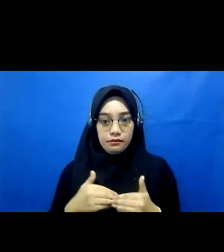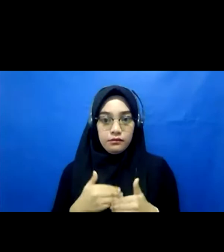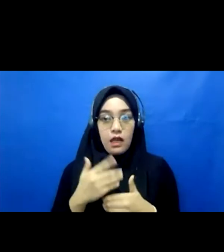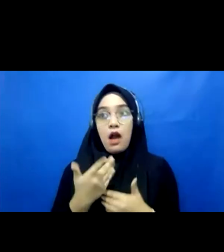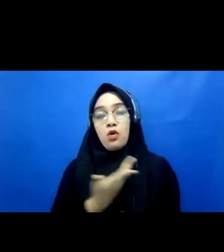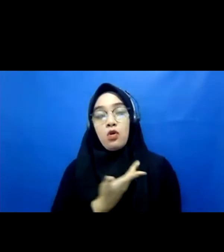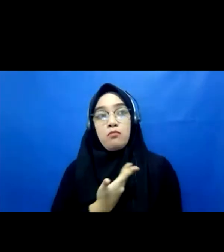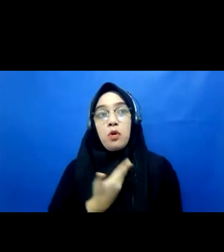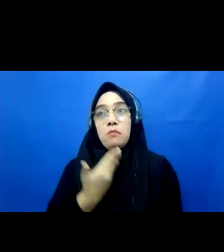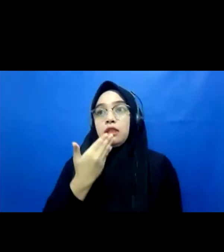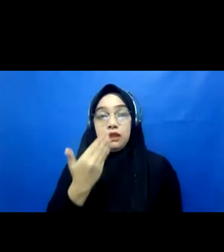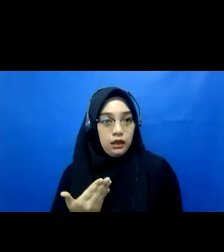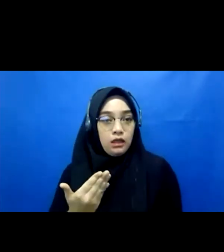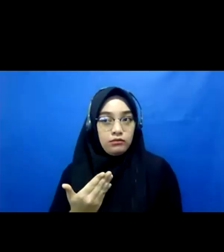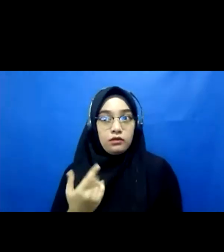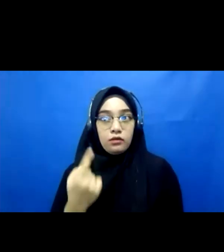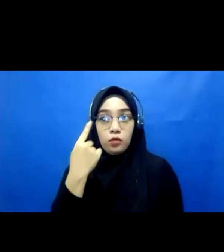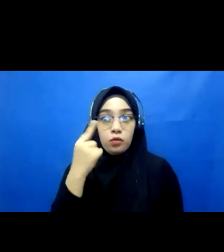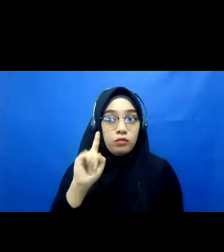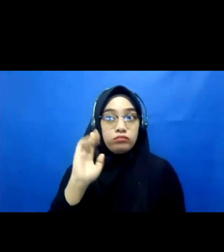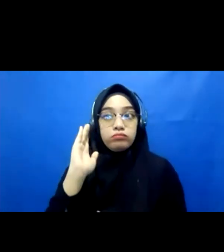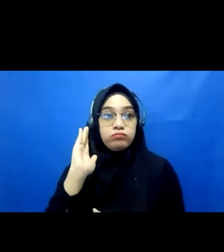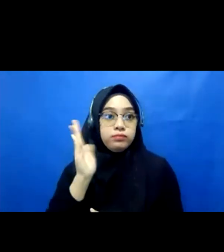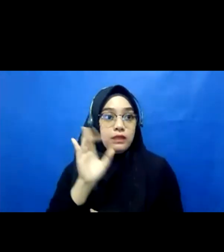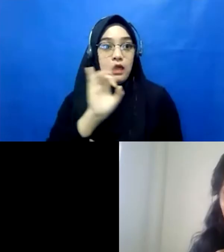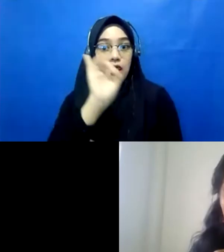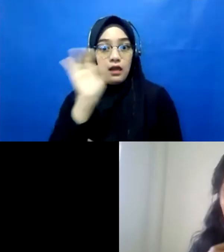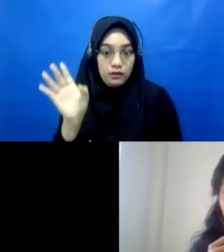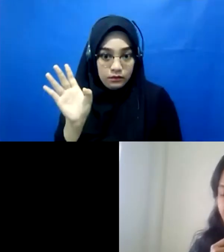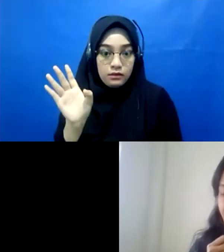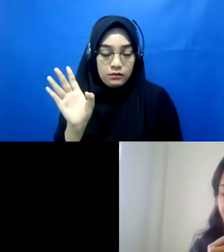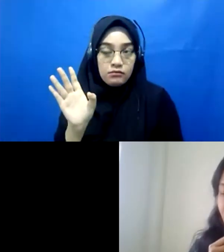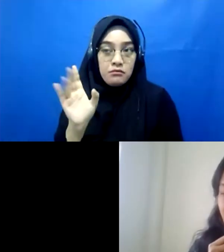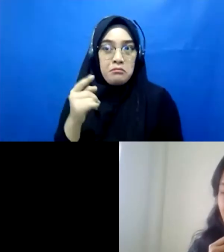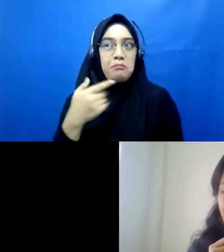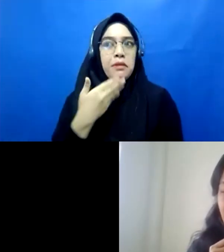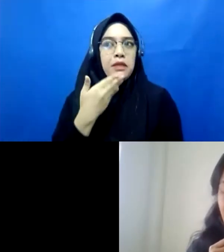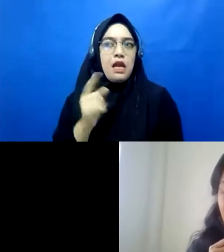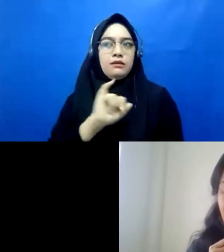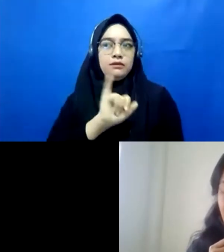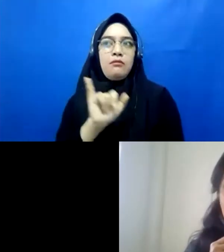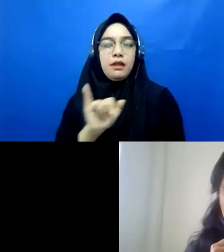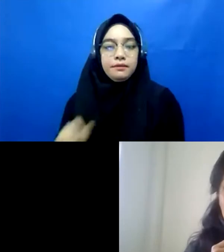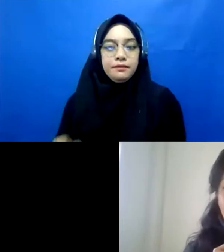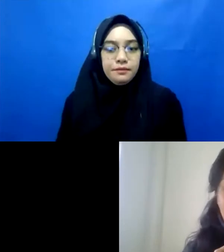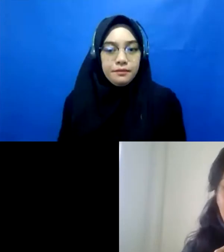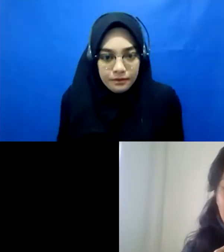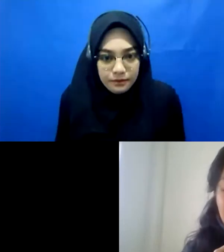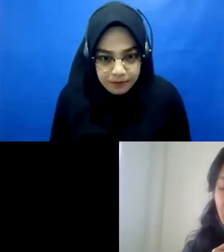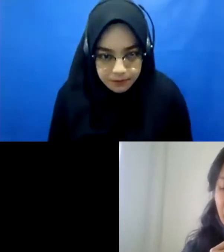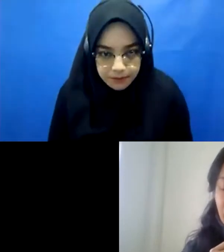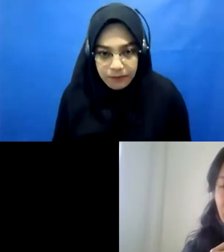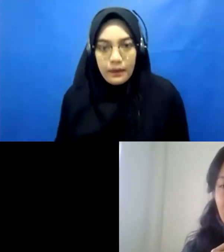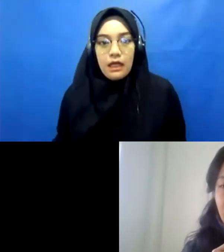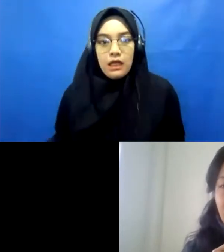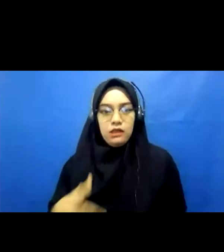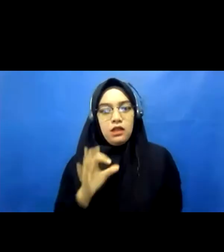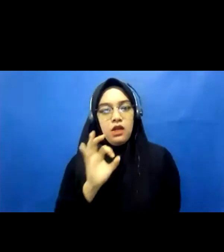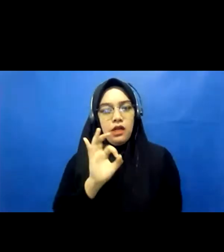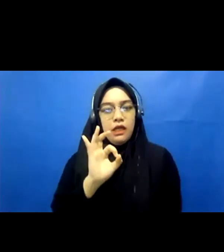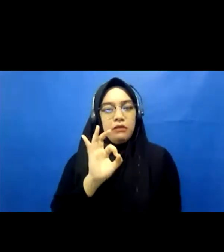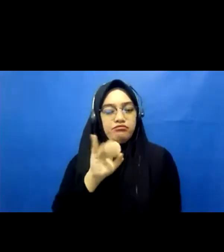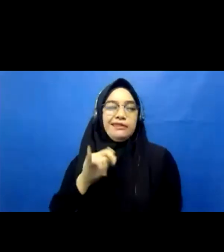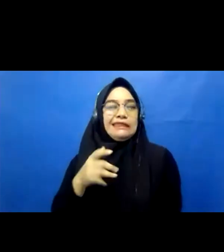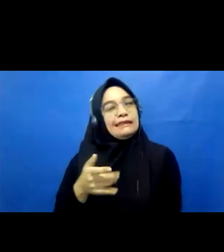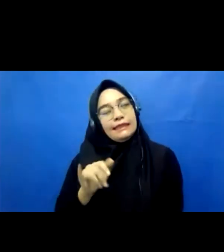you, and if you could share your thoughts with us, please. Thank you, TJ. Yes, very similar. That's really nice to hear from